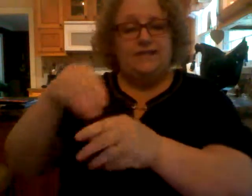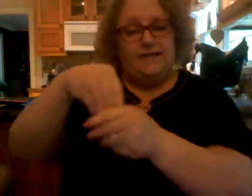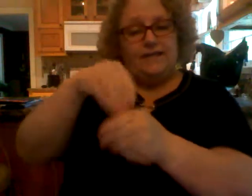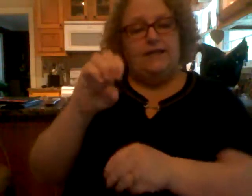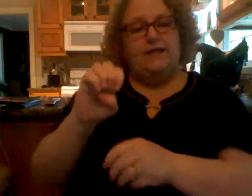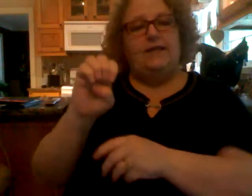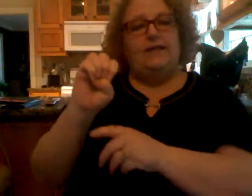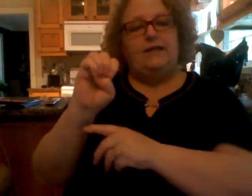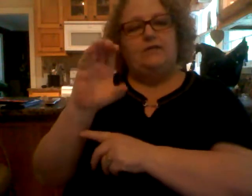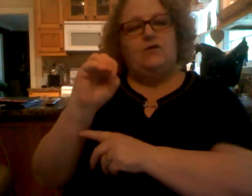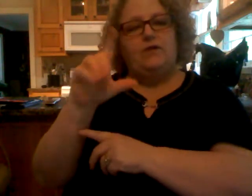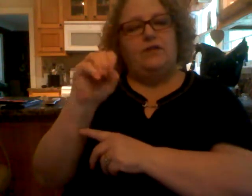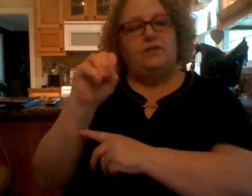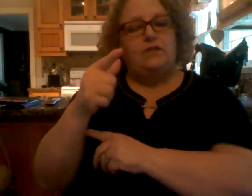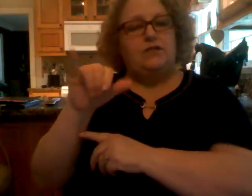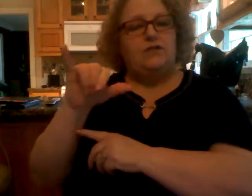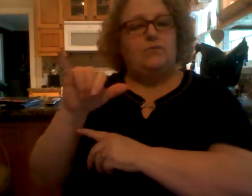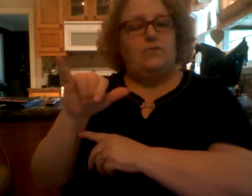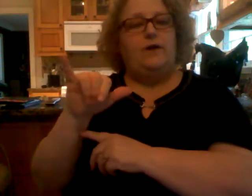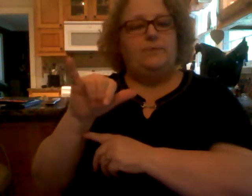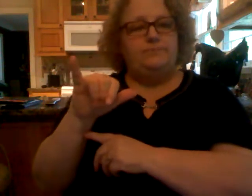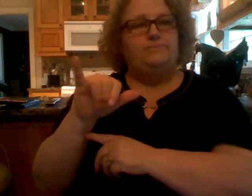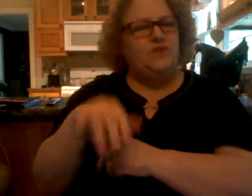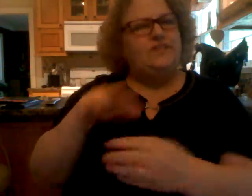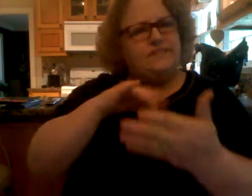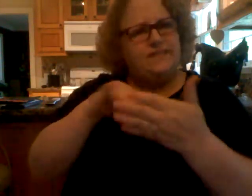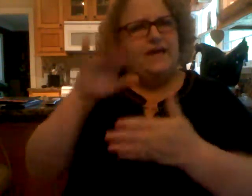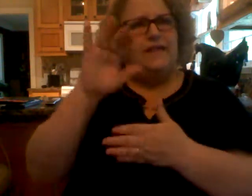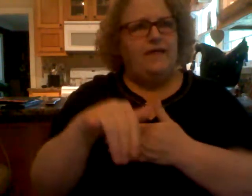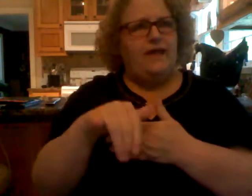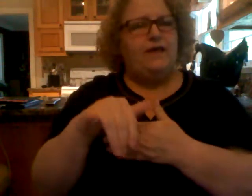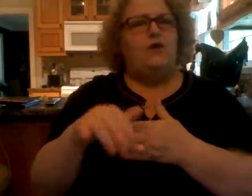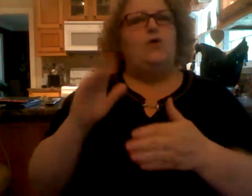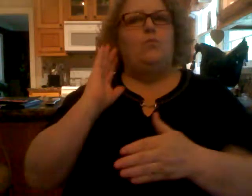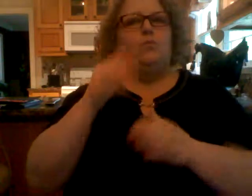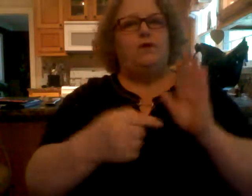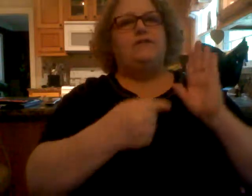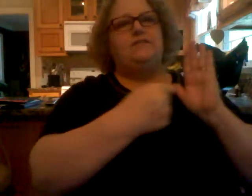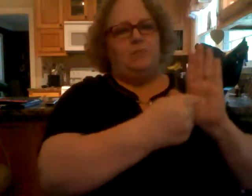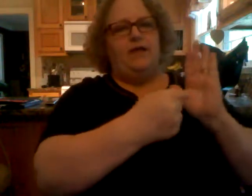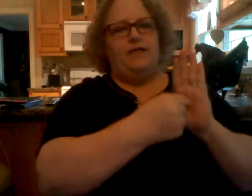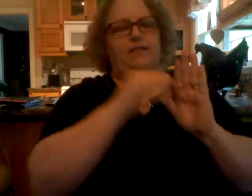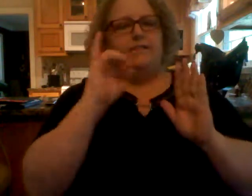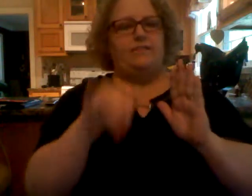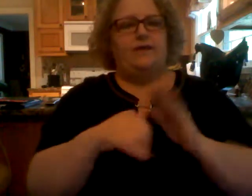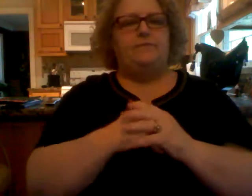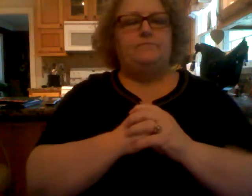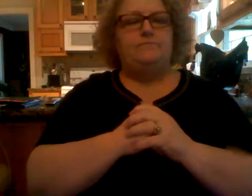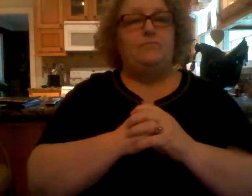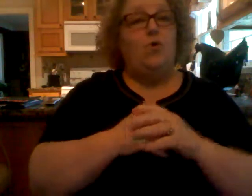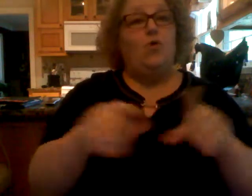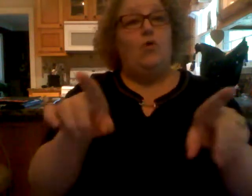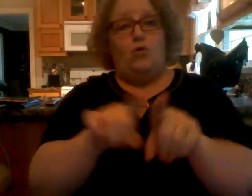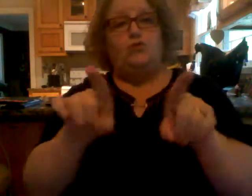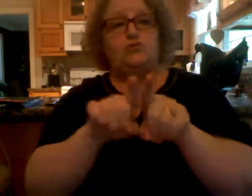studying the community interactions is going to put that on display. Alright? It's also going to put on display how over